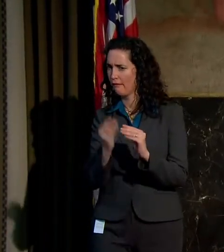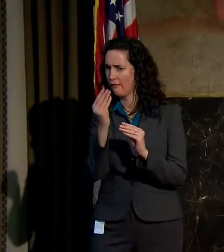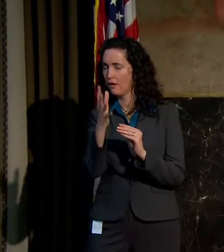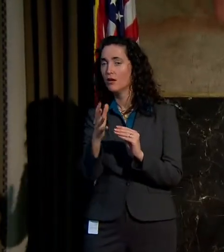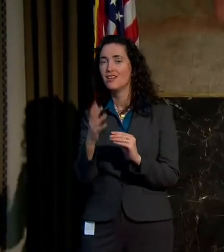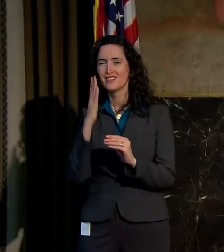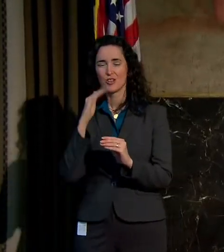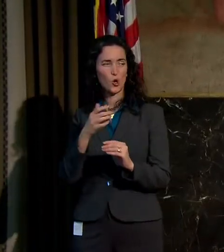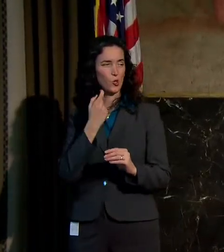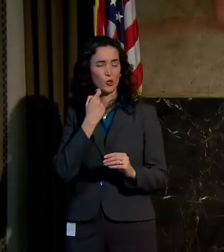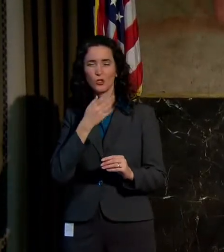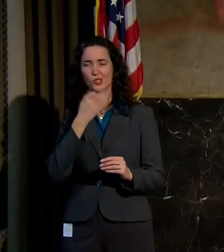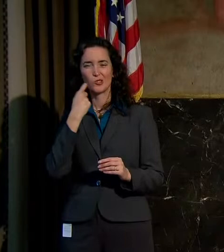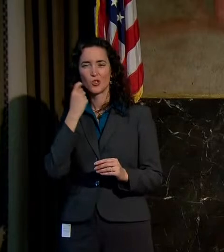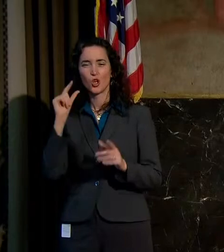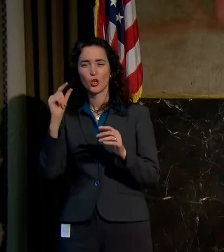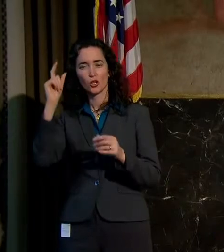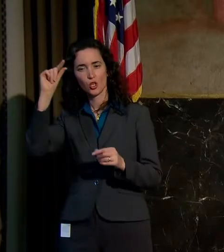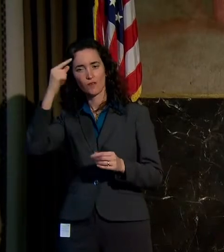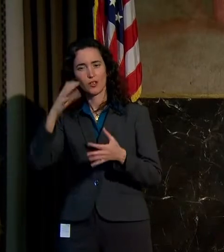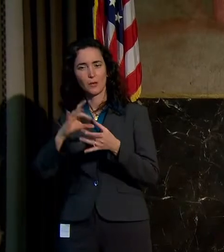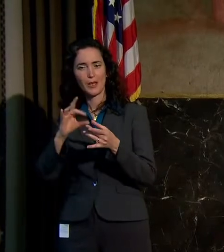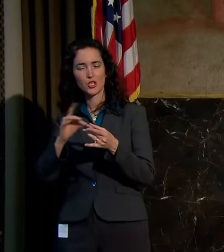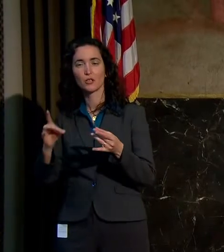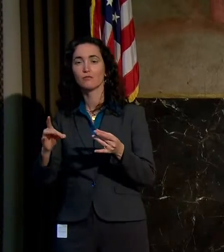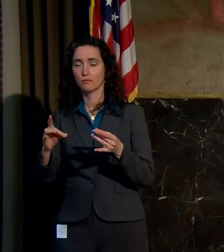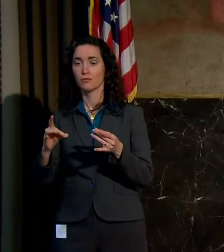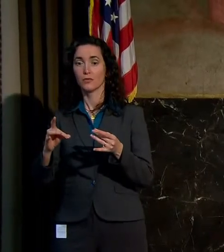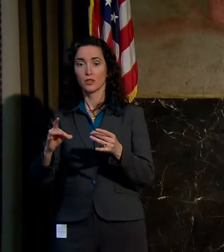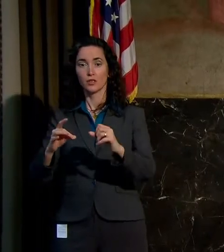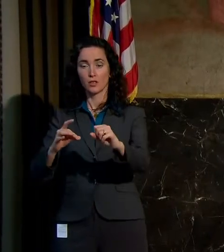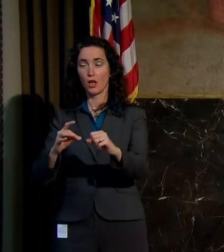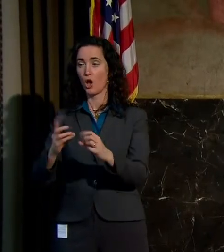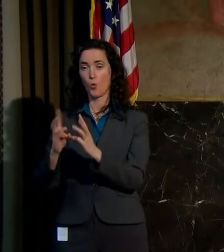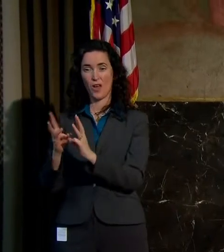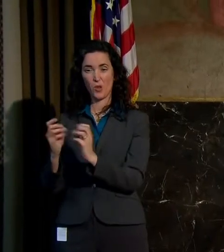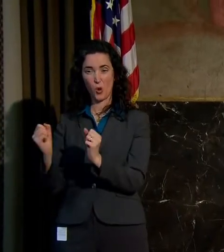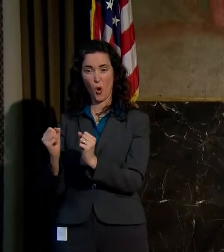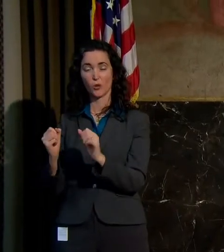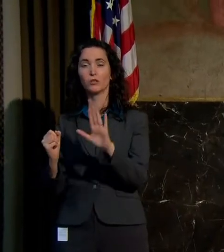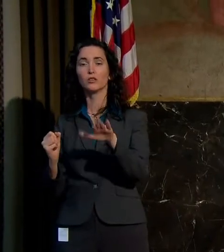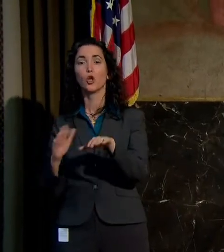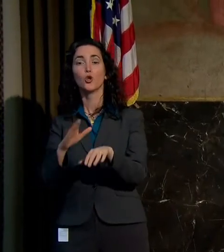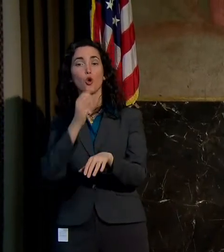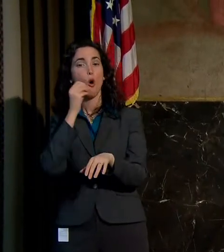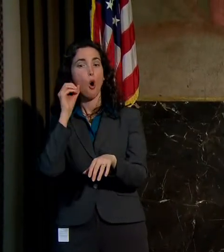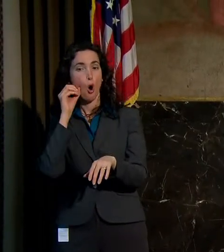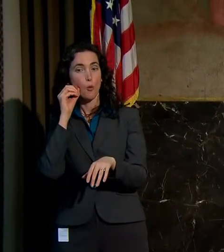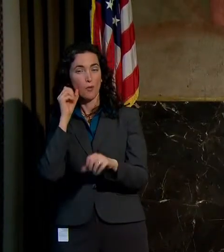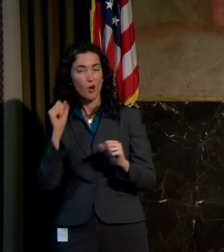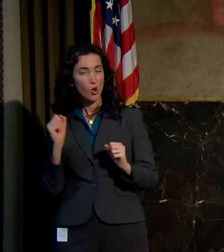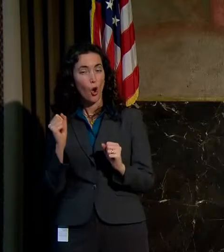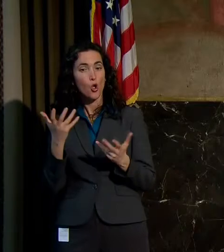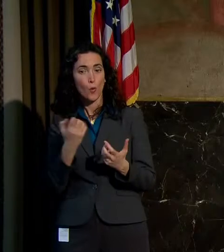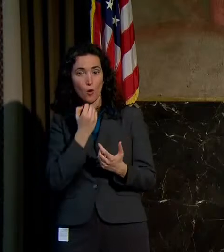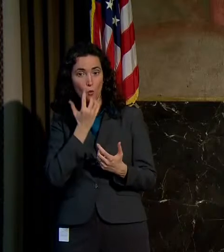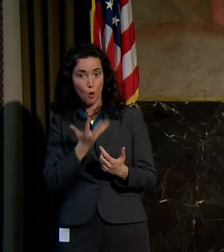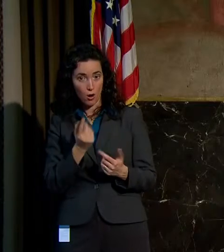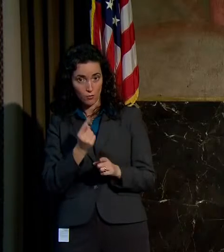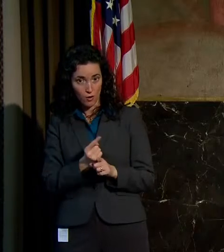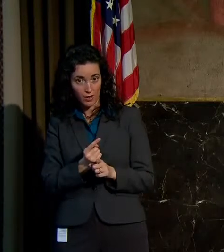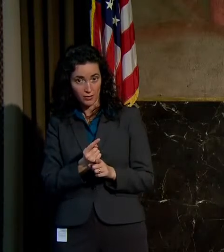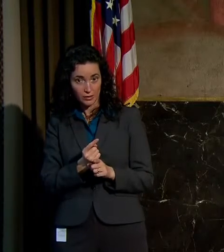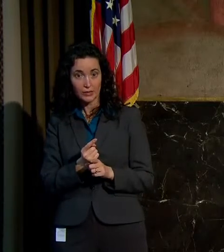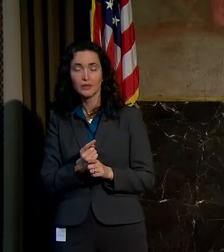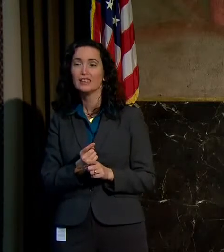just briefly talk about home heating safety. And I'll tell you, we can and do